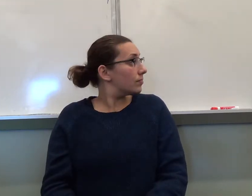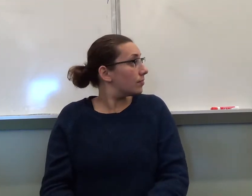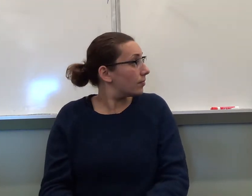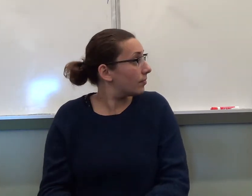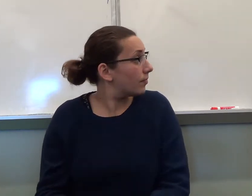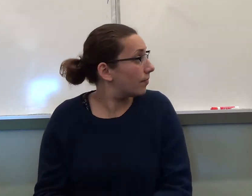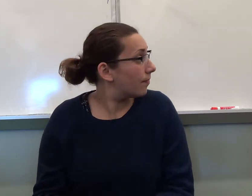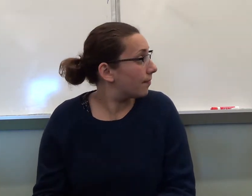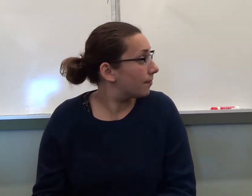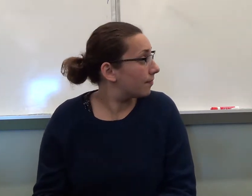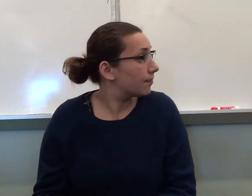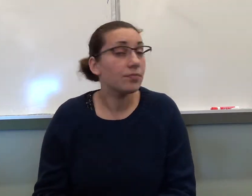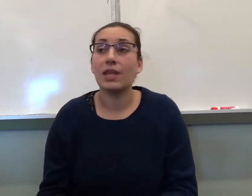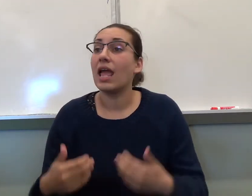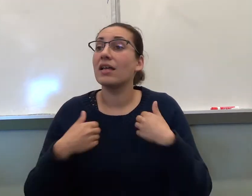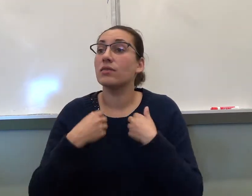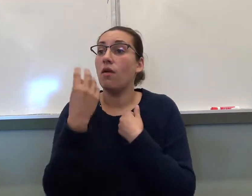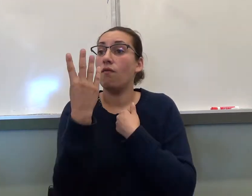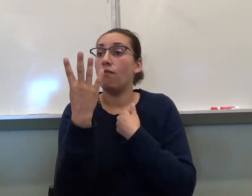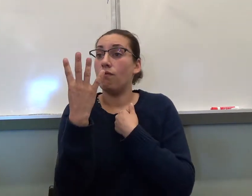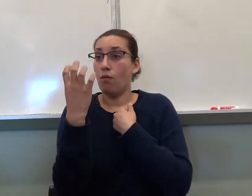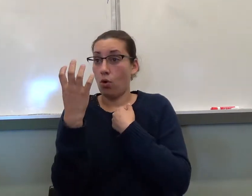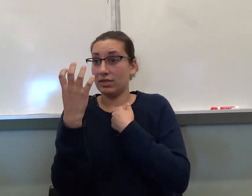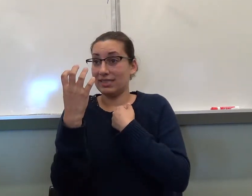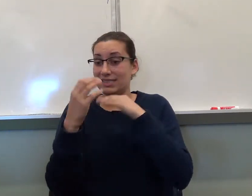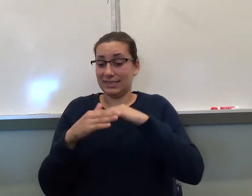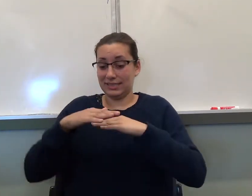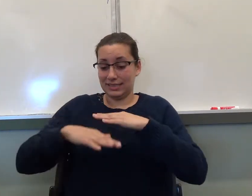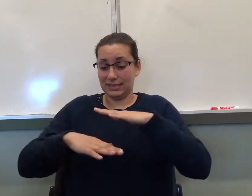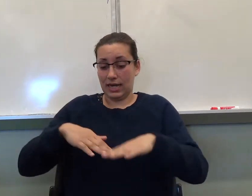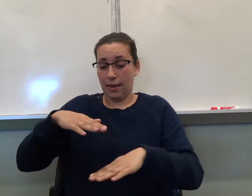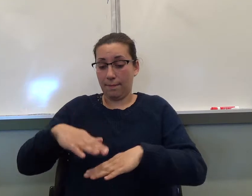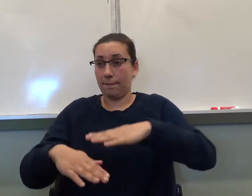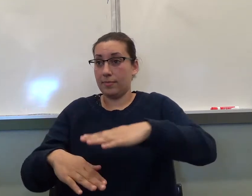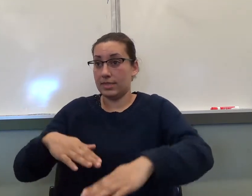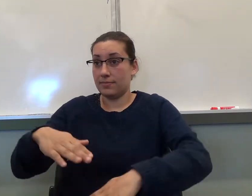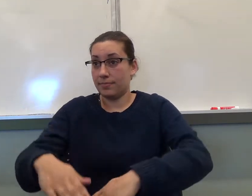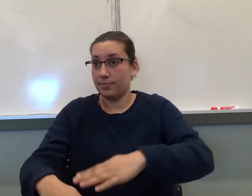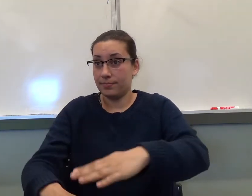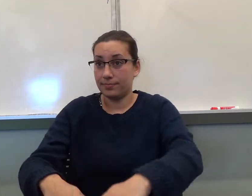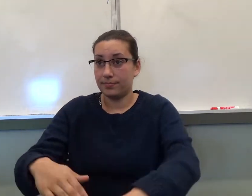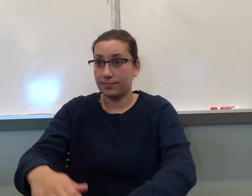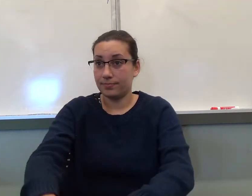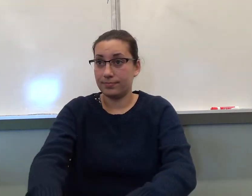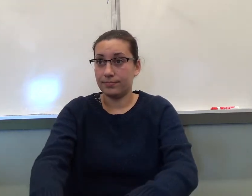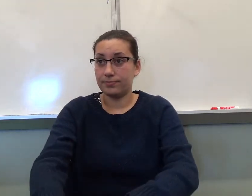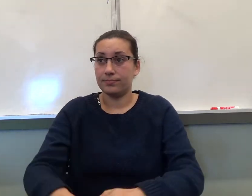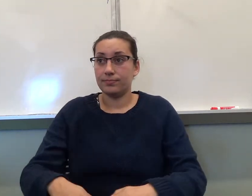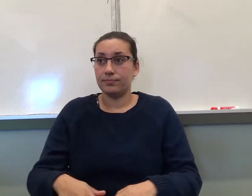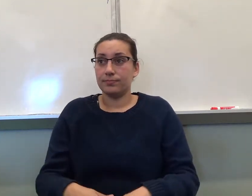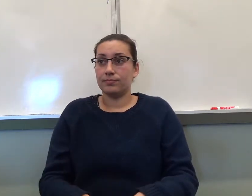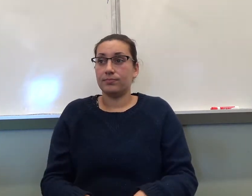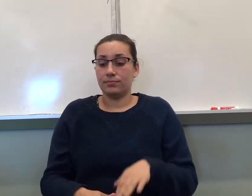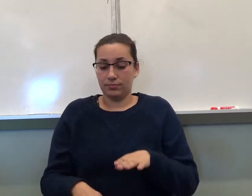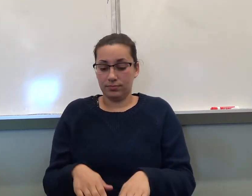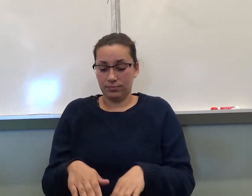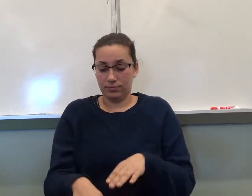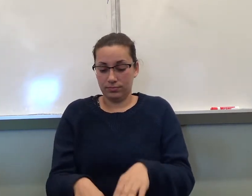We've got 14 steps, we should put that down, huh? 14 steps. And the size of the